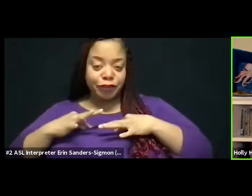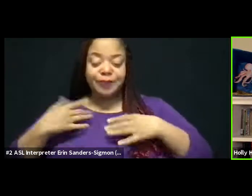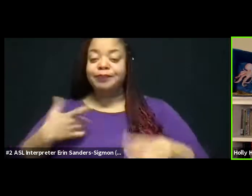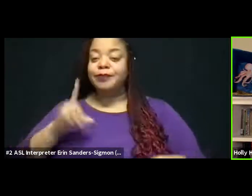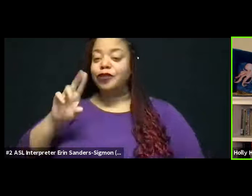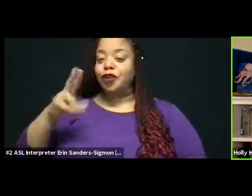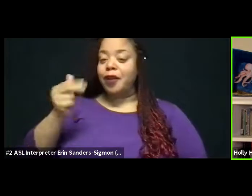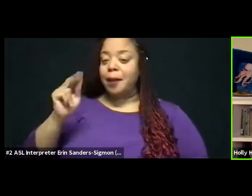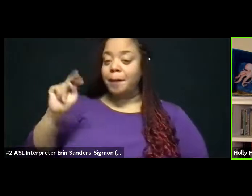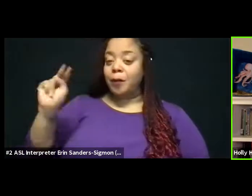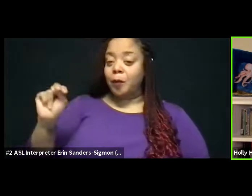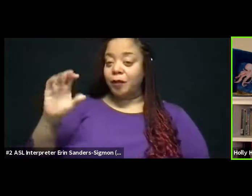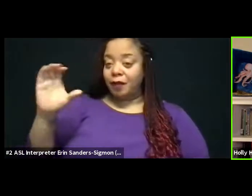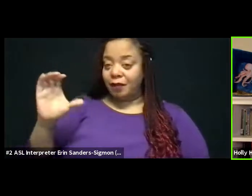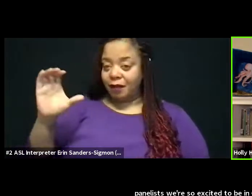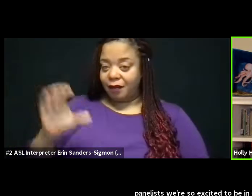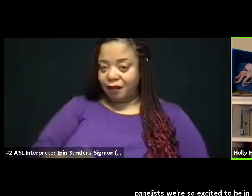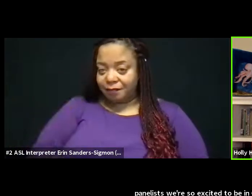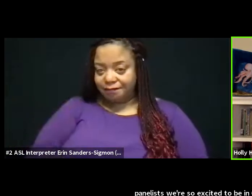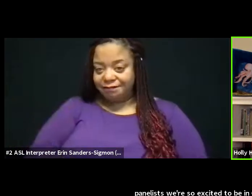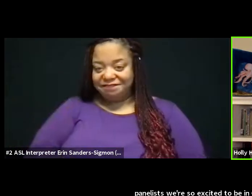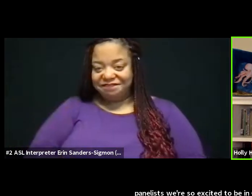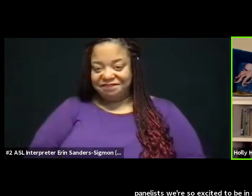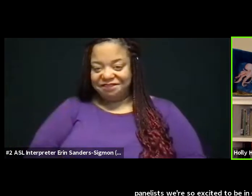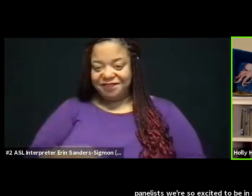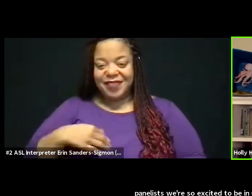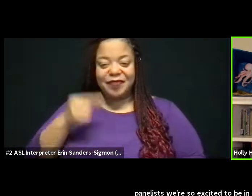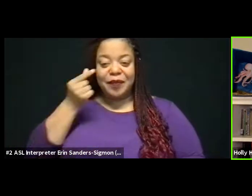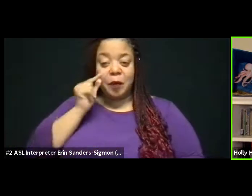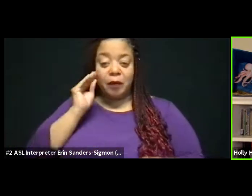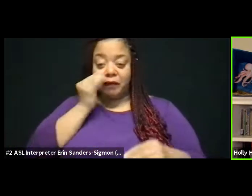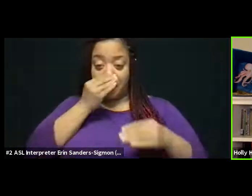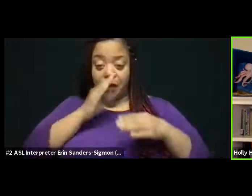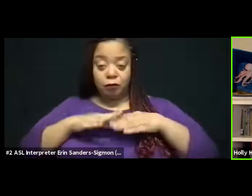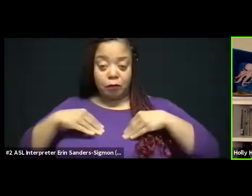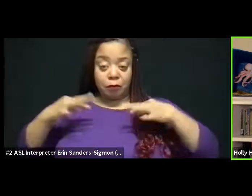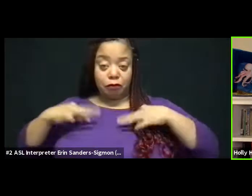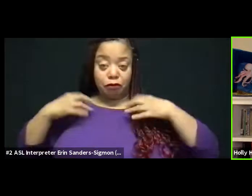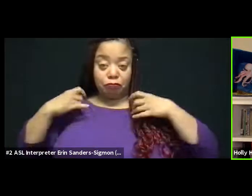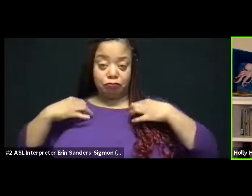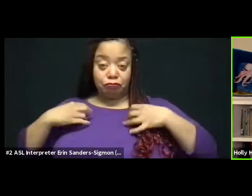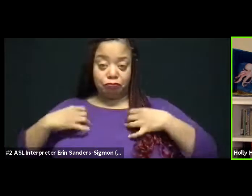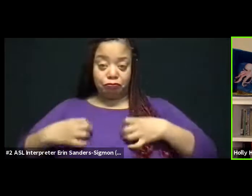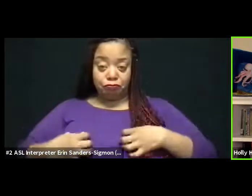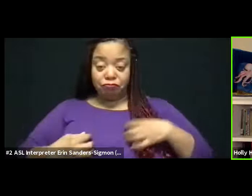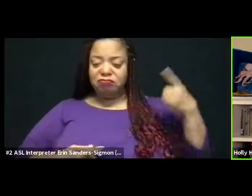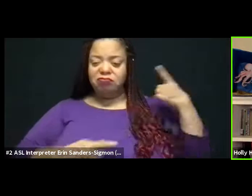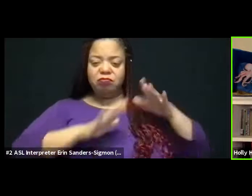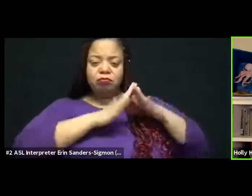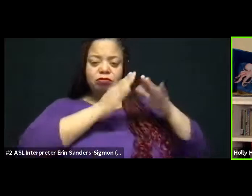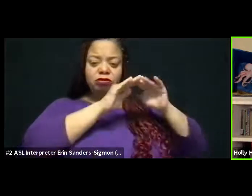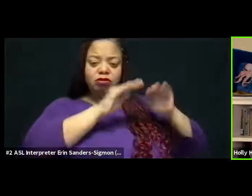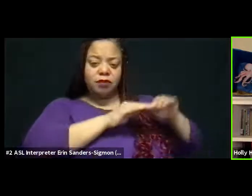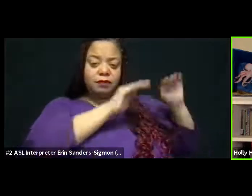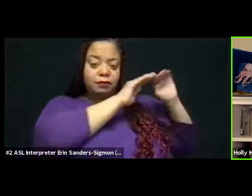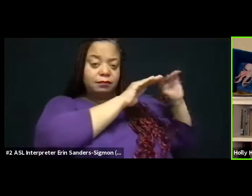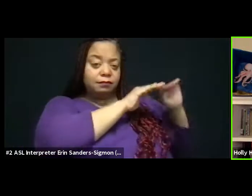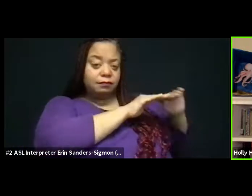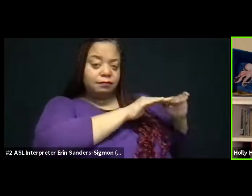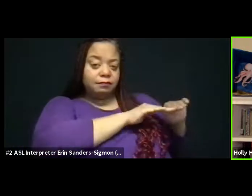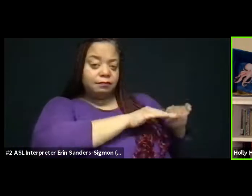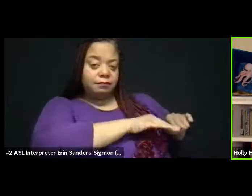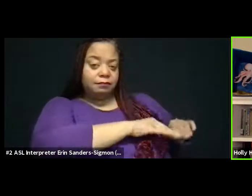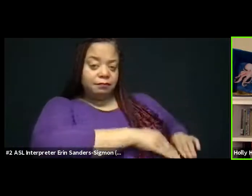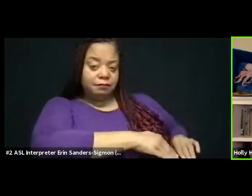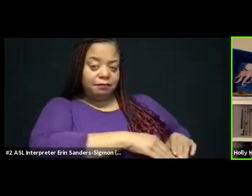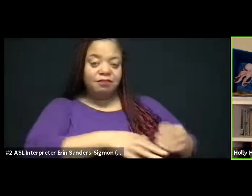creatures on top and a purple and black poster on the wall that says resilience. I'm a current middle school teacher